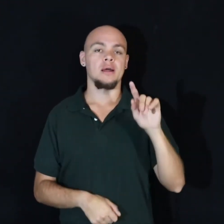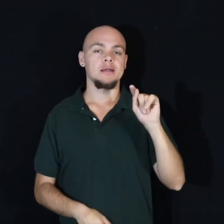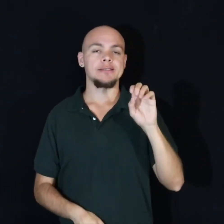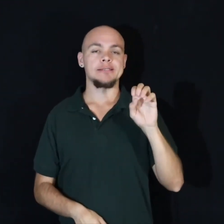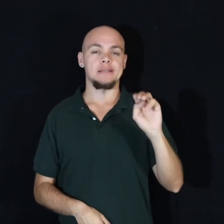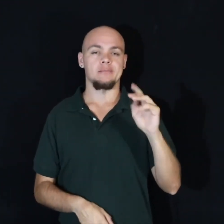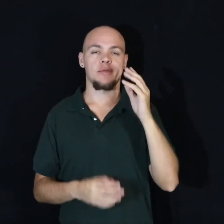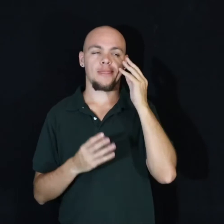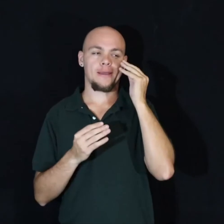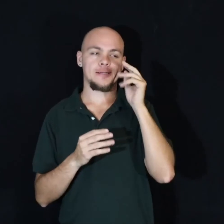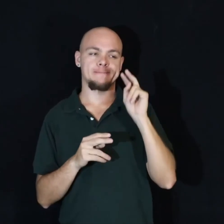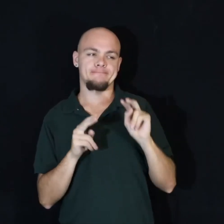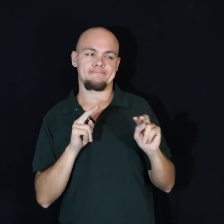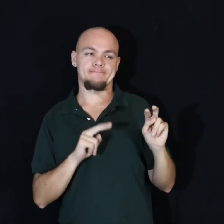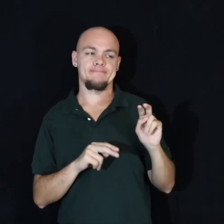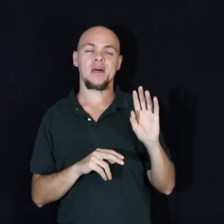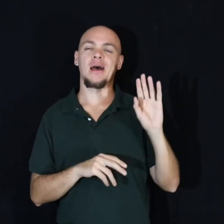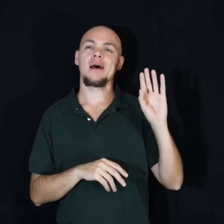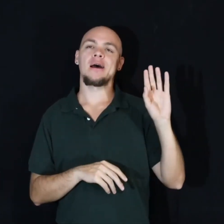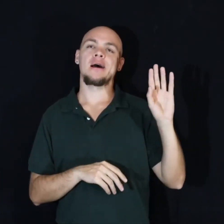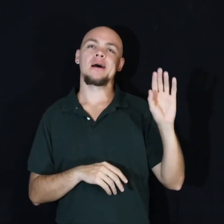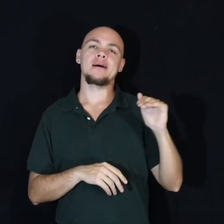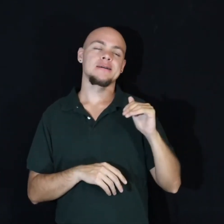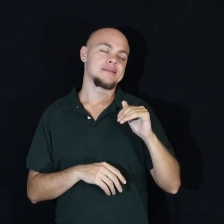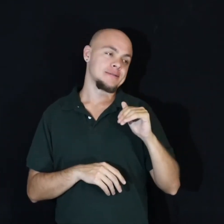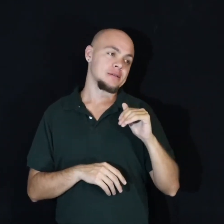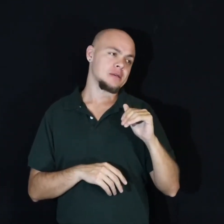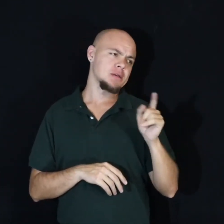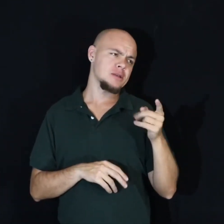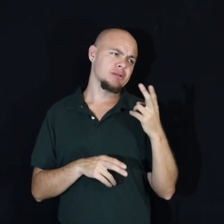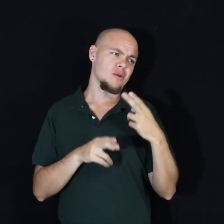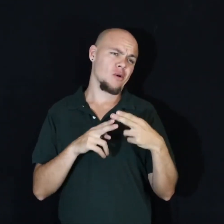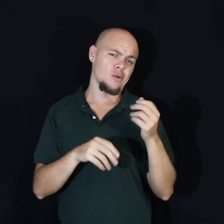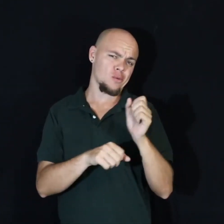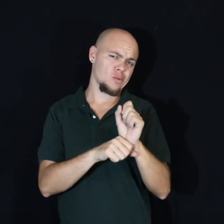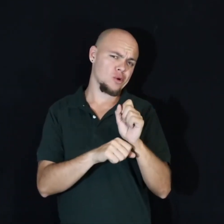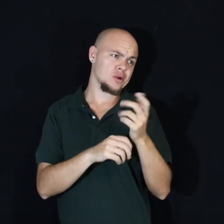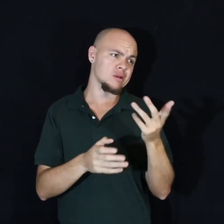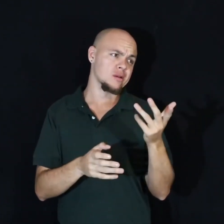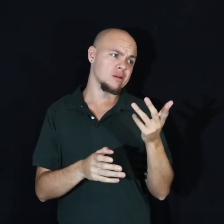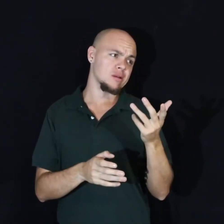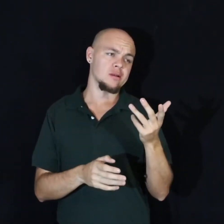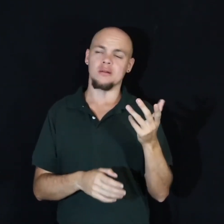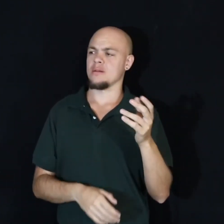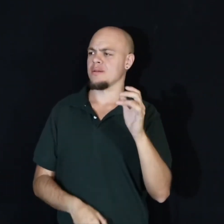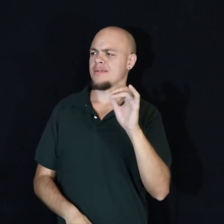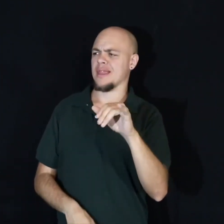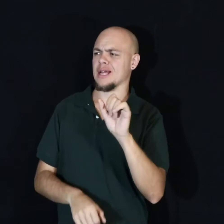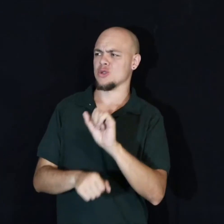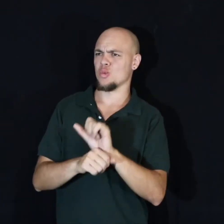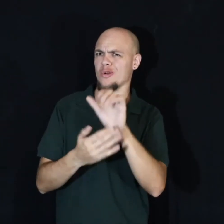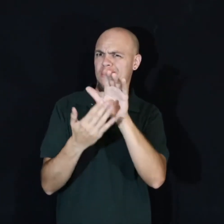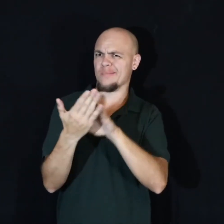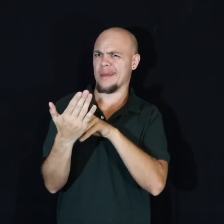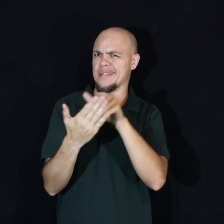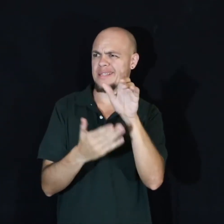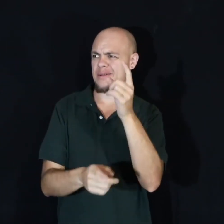boy a bit and said, What do you call work? "Why, ain't that work?" Tom resumed